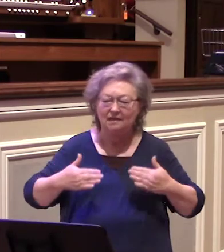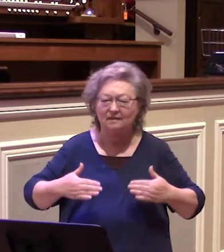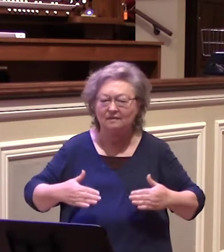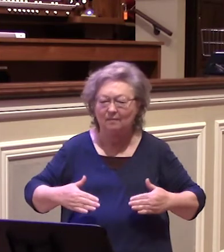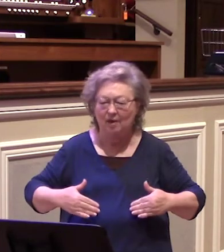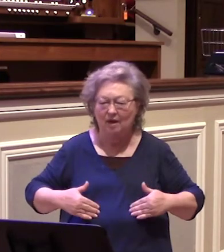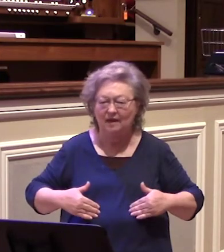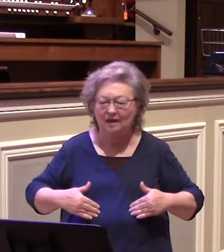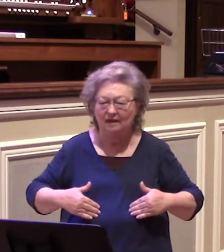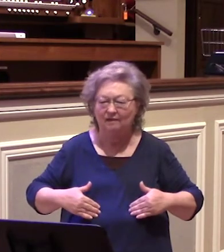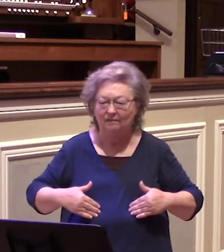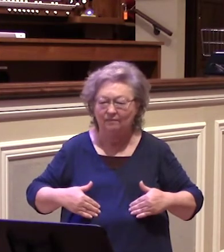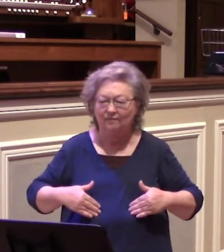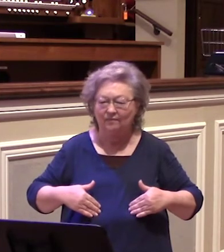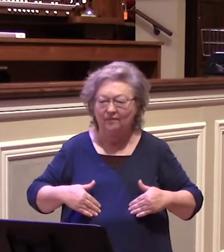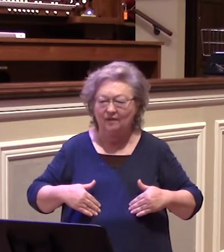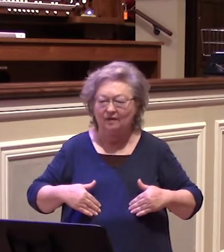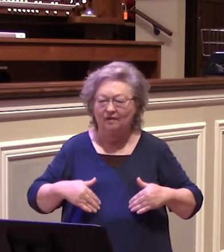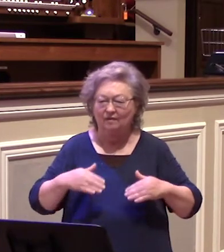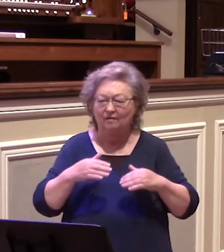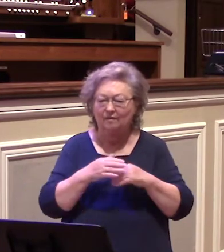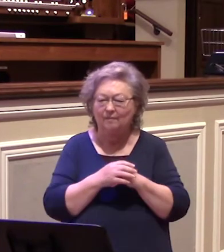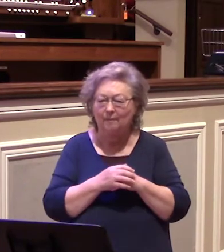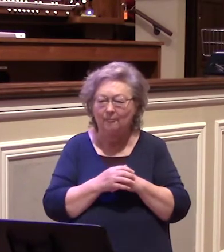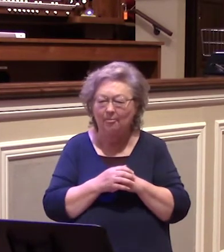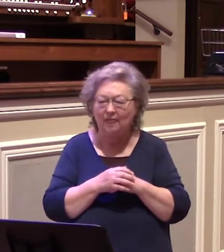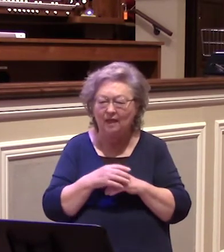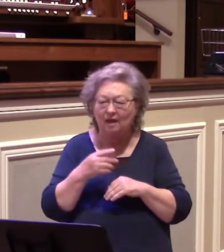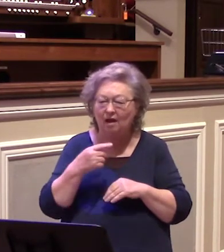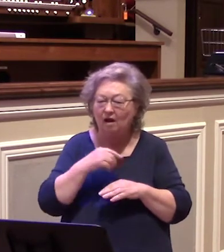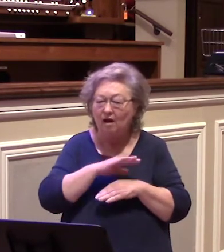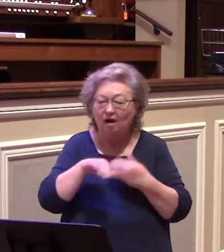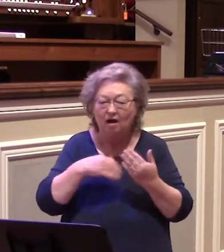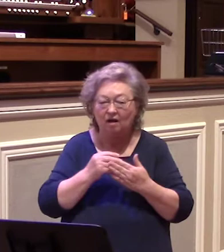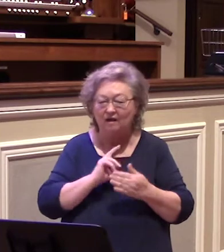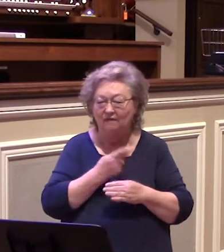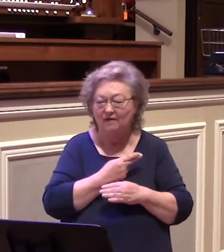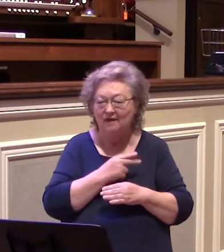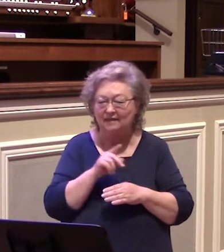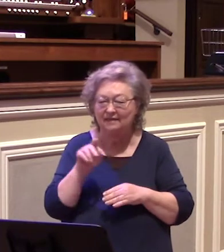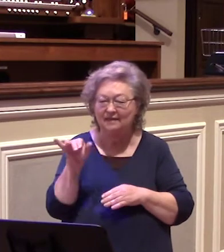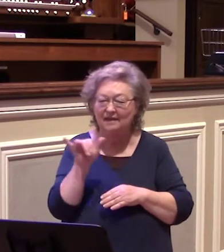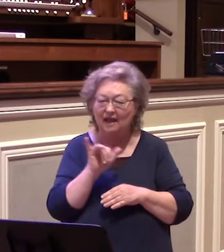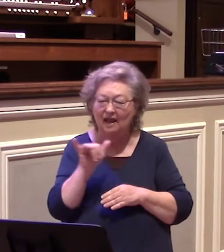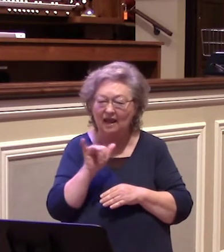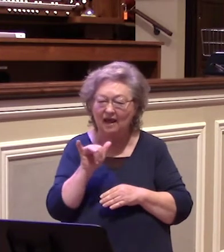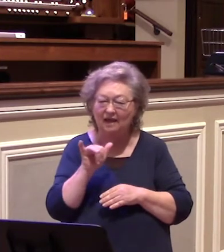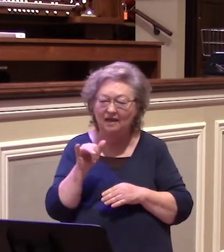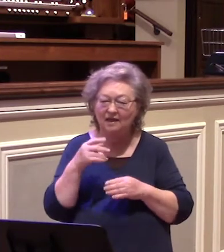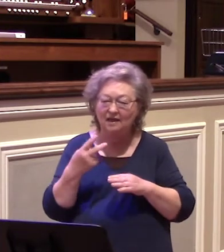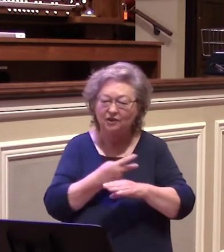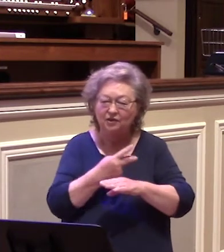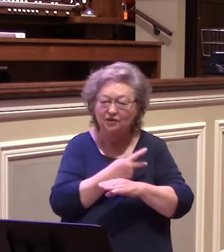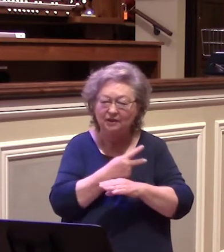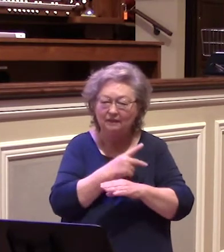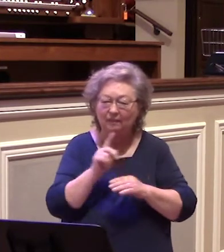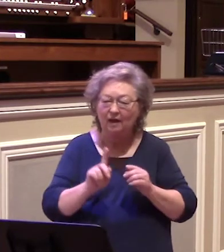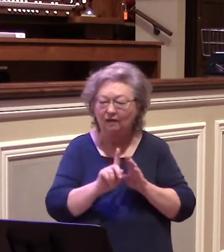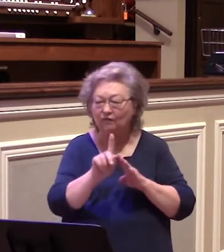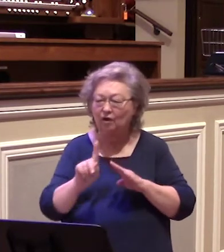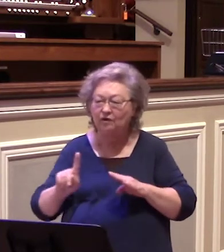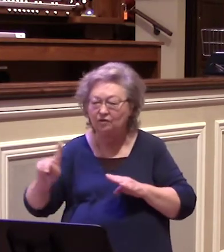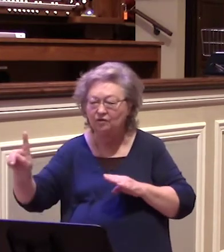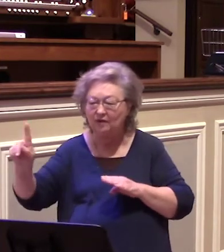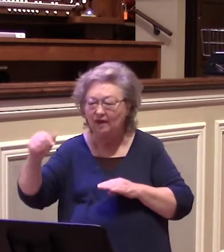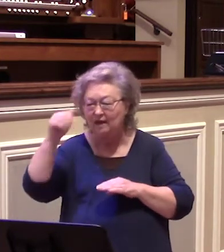we should have taken for our own sin. All we like sheep have gone astray. Each of us have turned to our own way. And the Lord has placed on him the